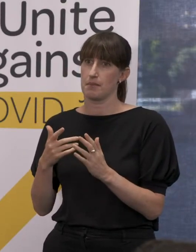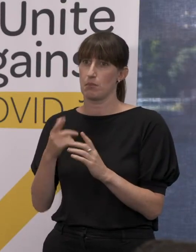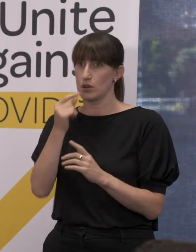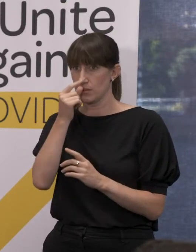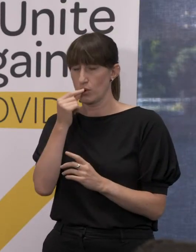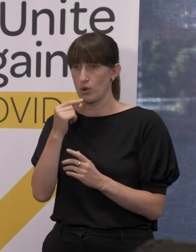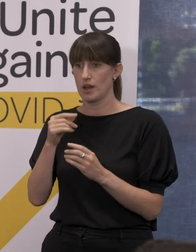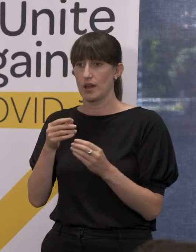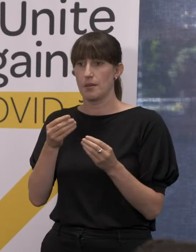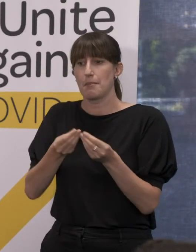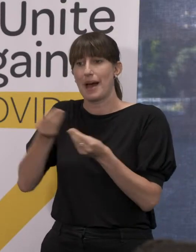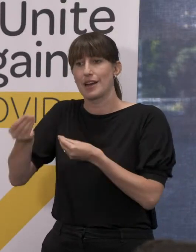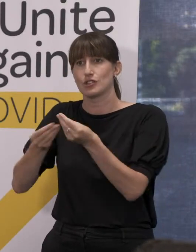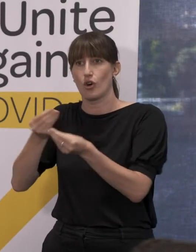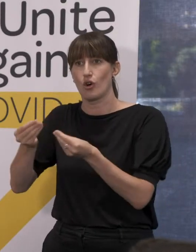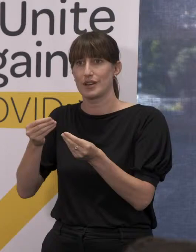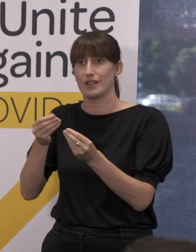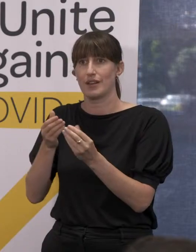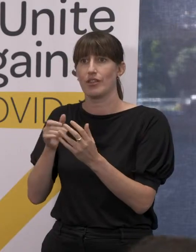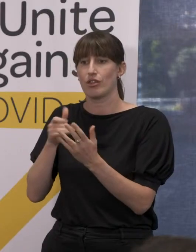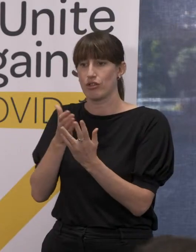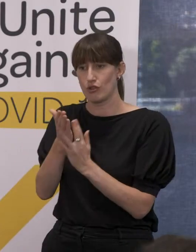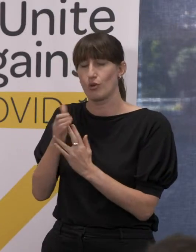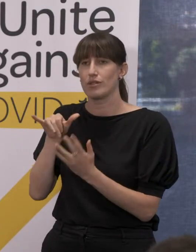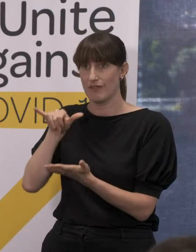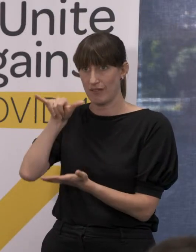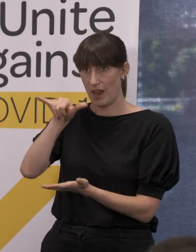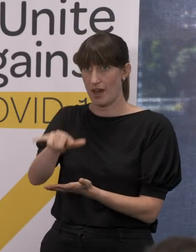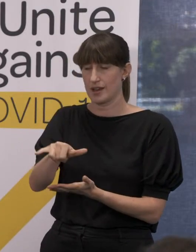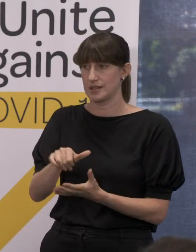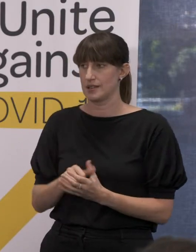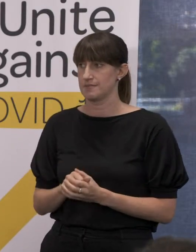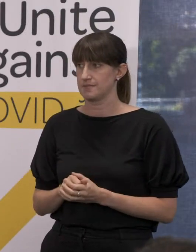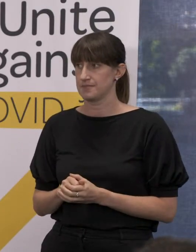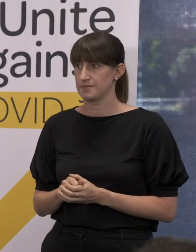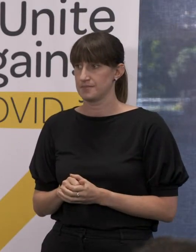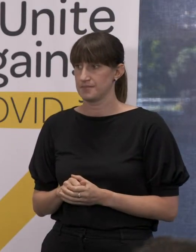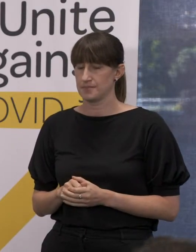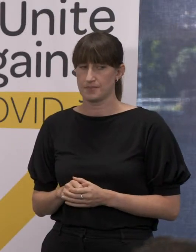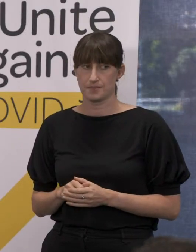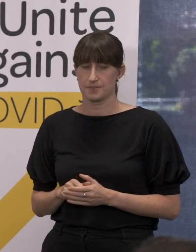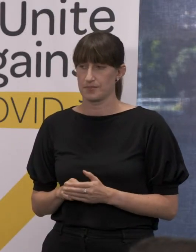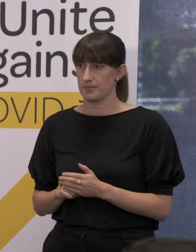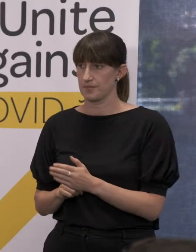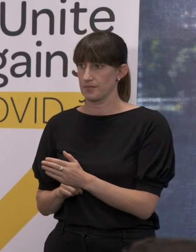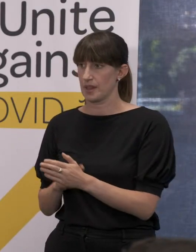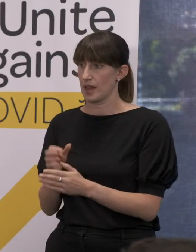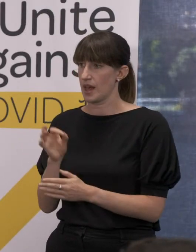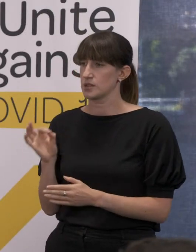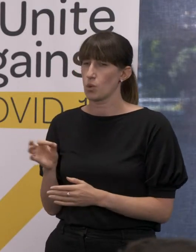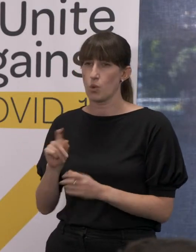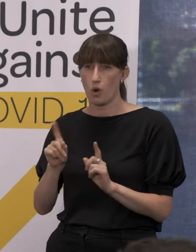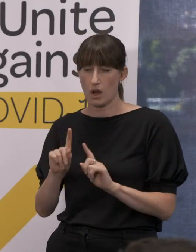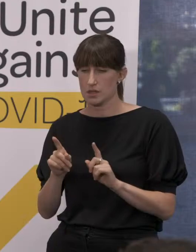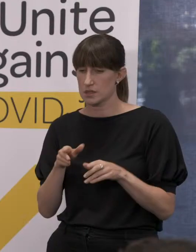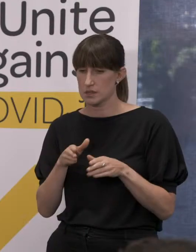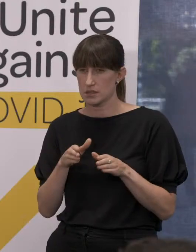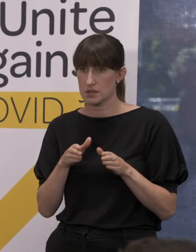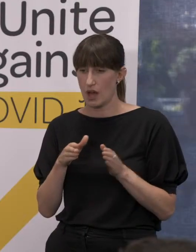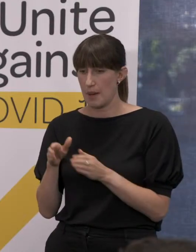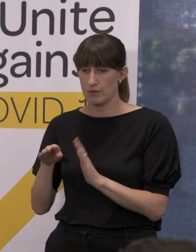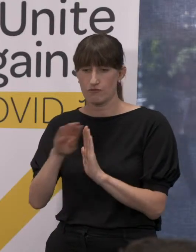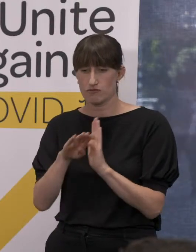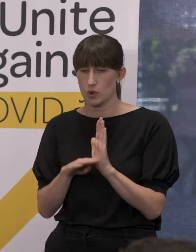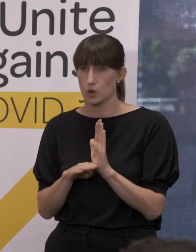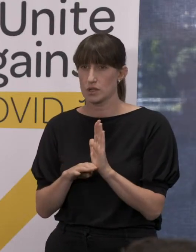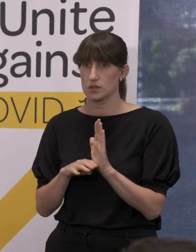transmission and increased risk to our border workforce and community transmission here in New Zealand. What sort of measures would that be? Is that sort of like isolating